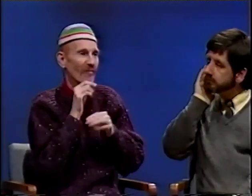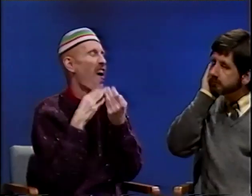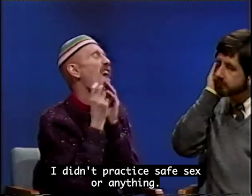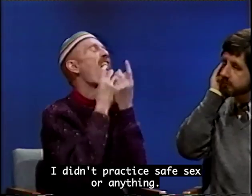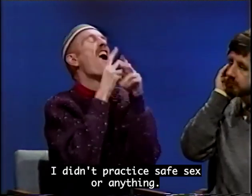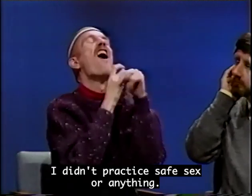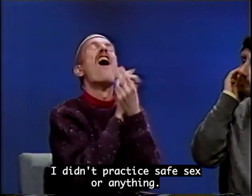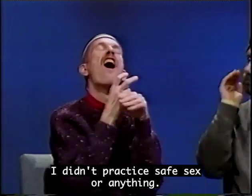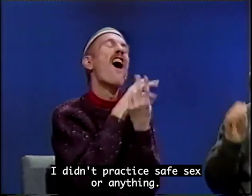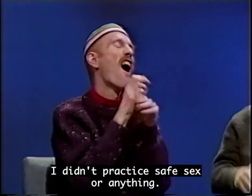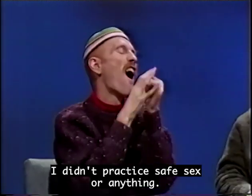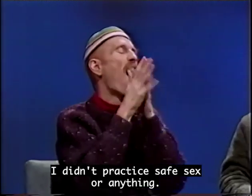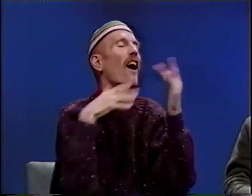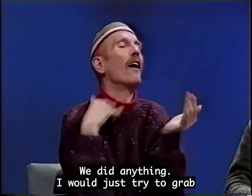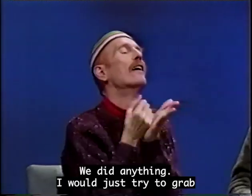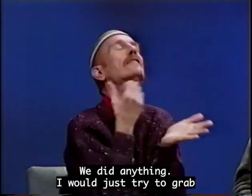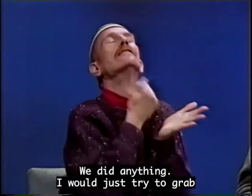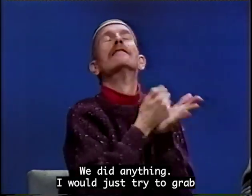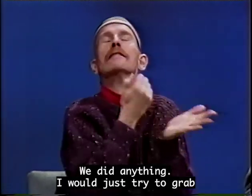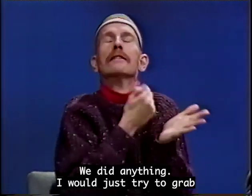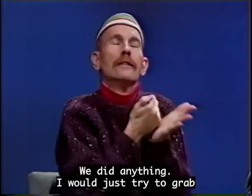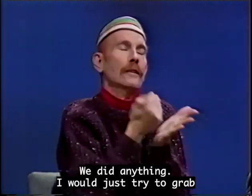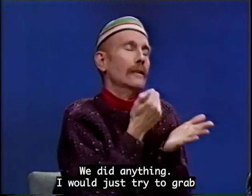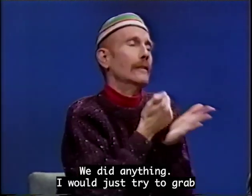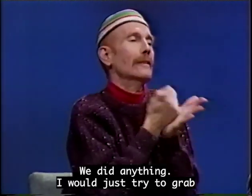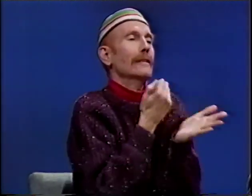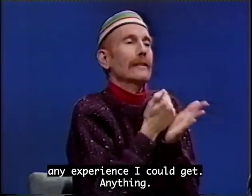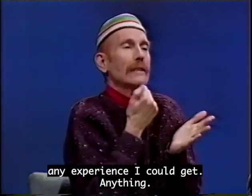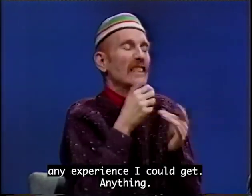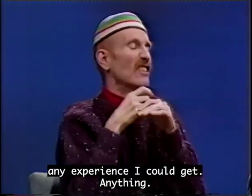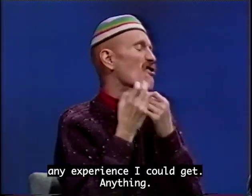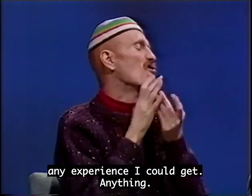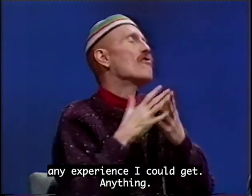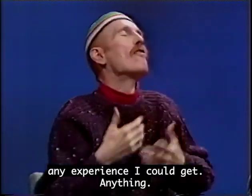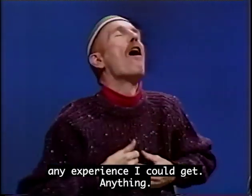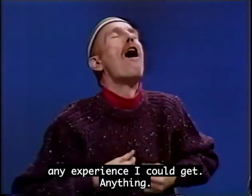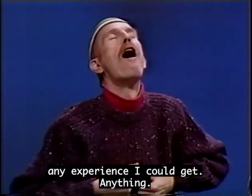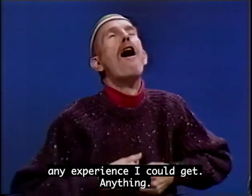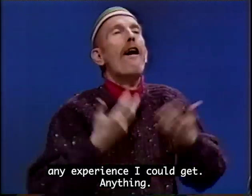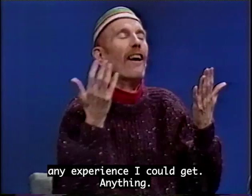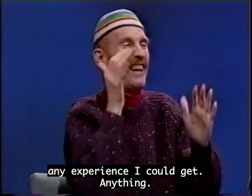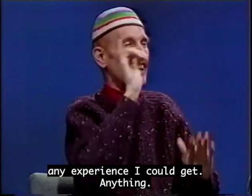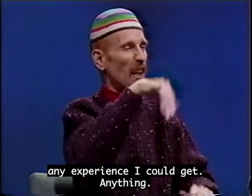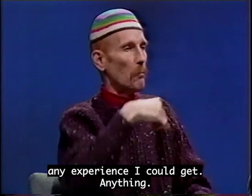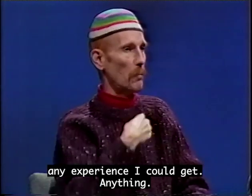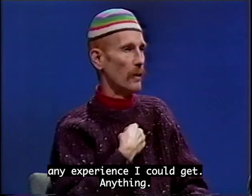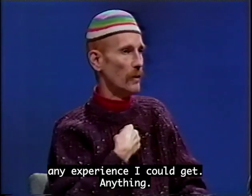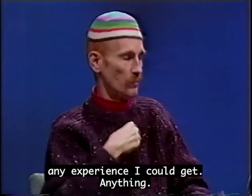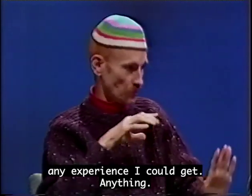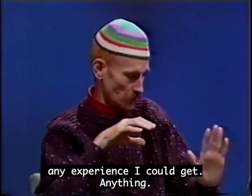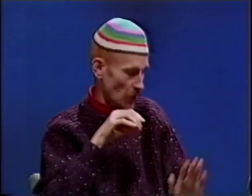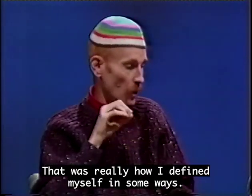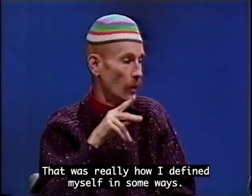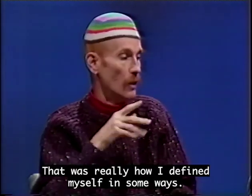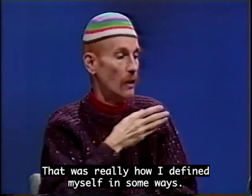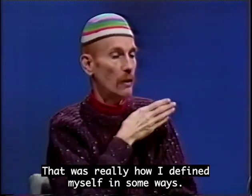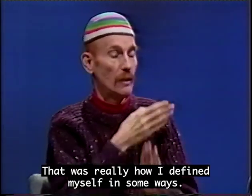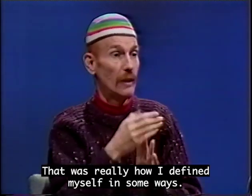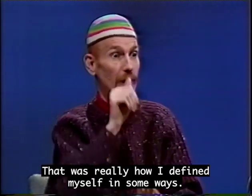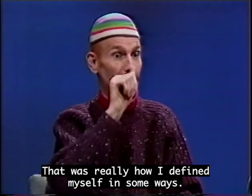I didn't practice safe sex or anything. I mean, we did anything. I would just try to grab any experience I could get. Anything. That was really how